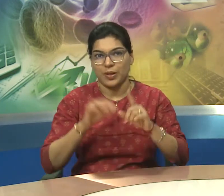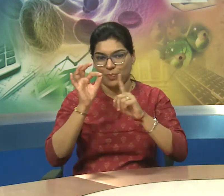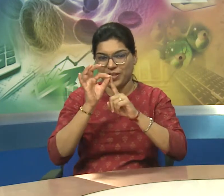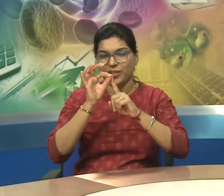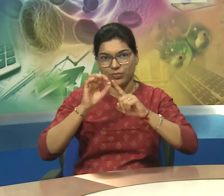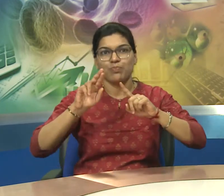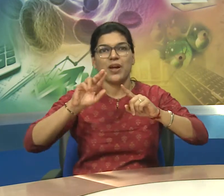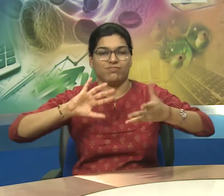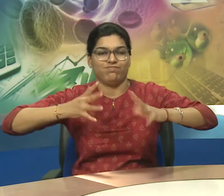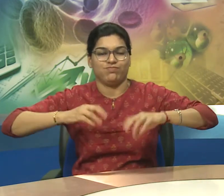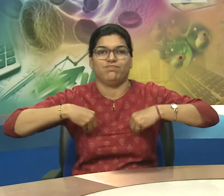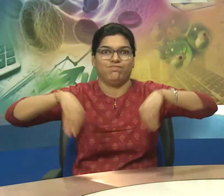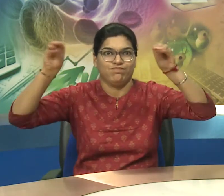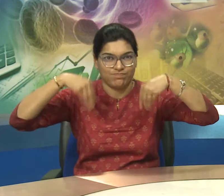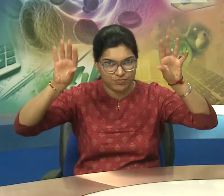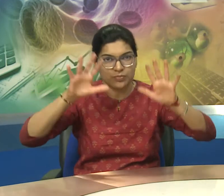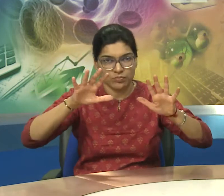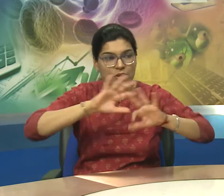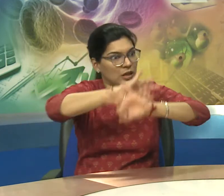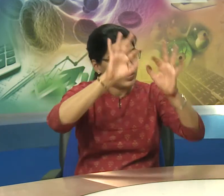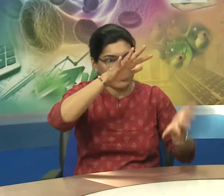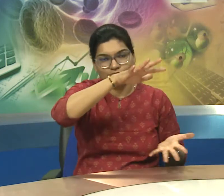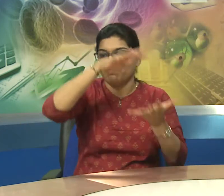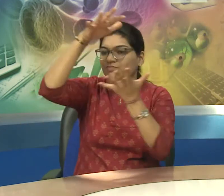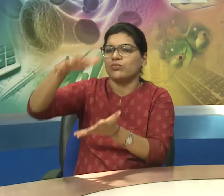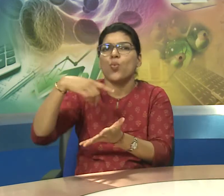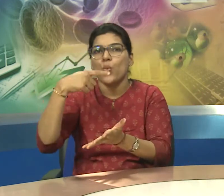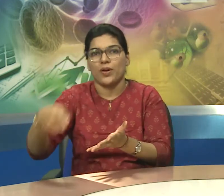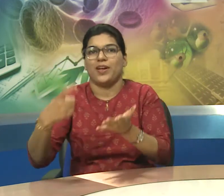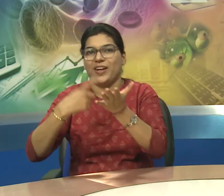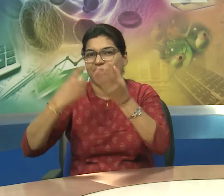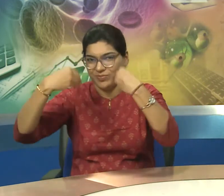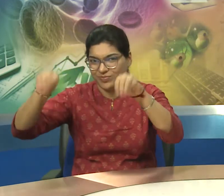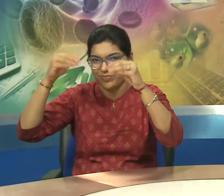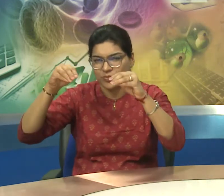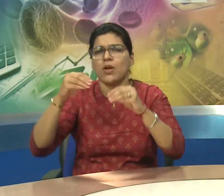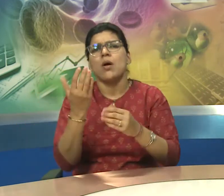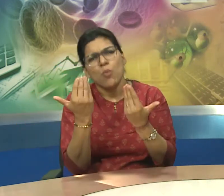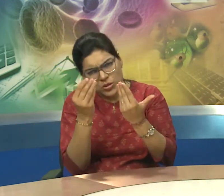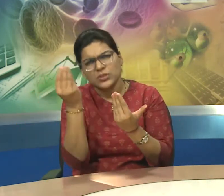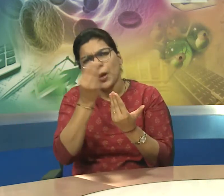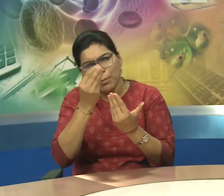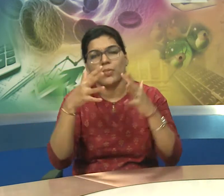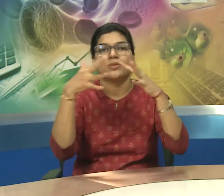You can see picture over here of indirect channel. There is producer,